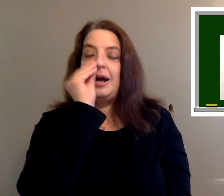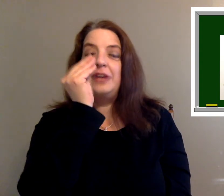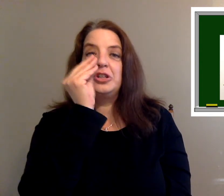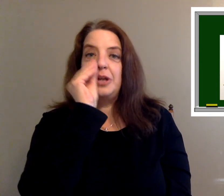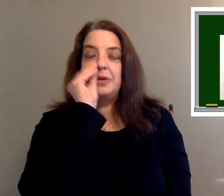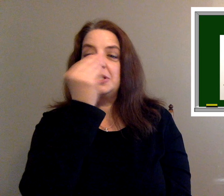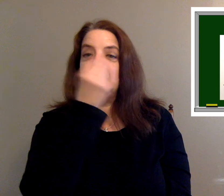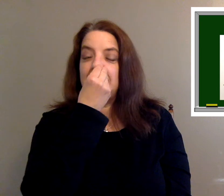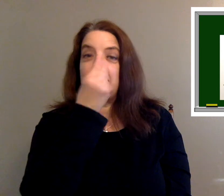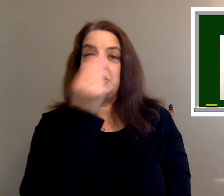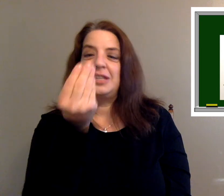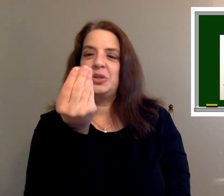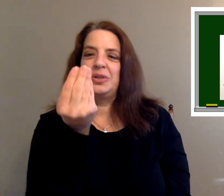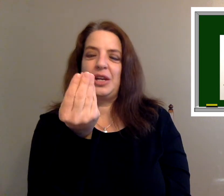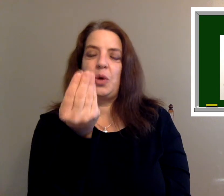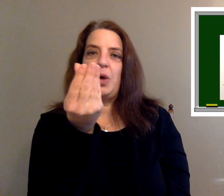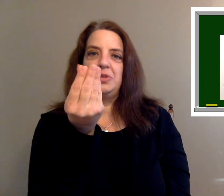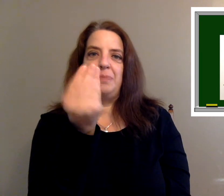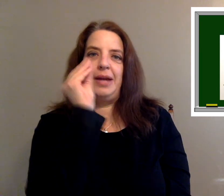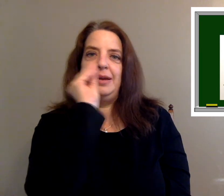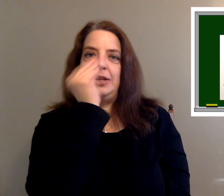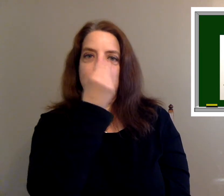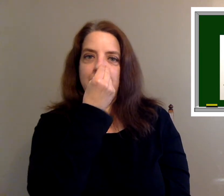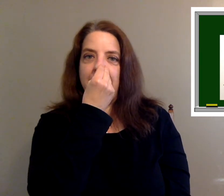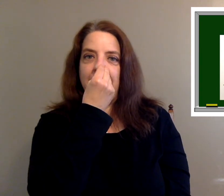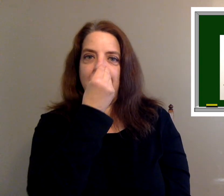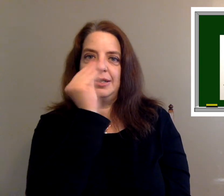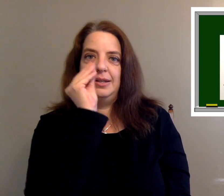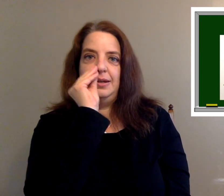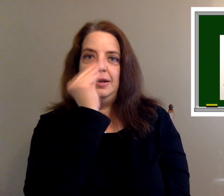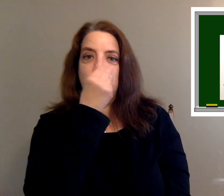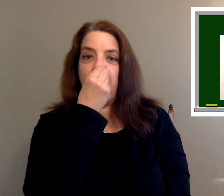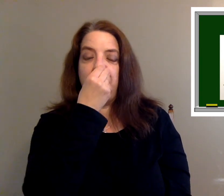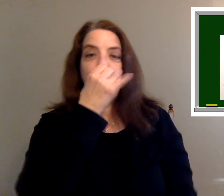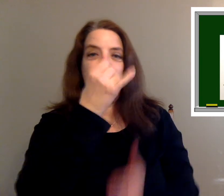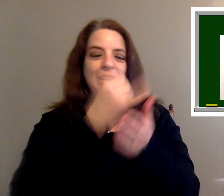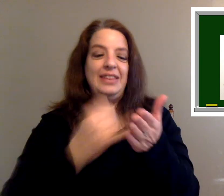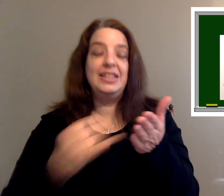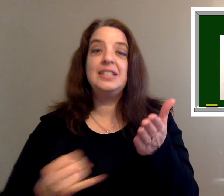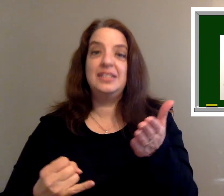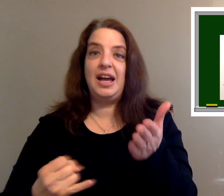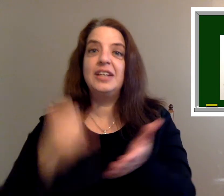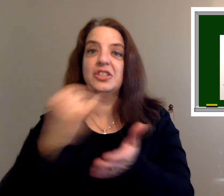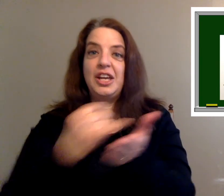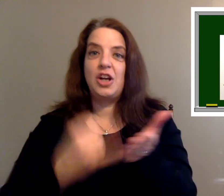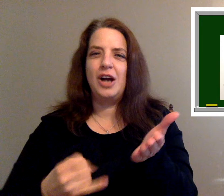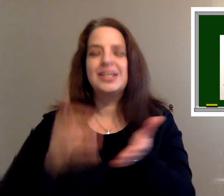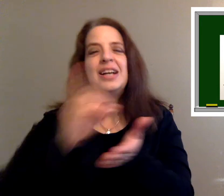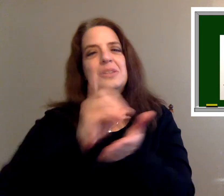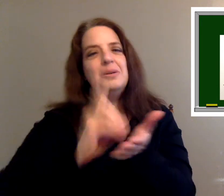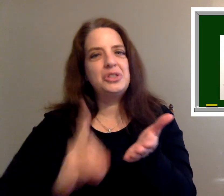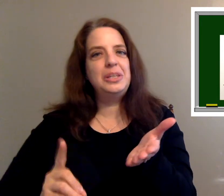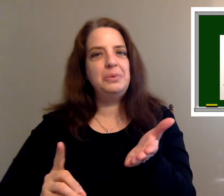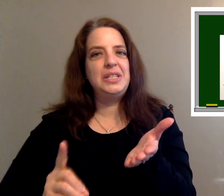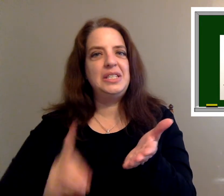your nose, because so it's like a rosebud and you're smelling it. So floral, and then design is like art. Sometimes you'll see it with a D as